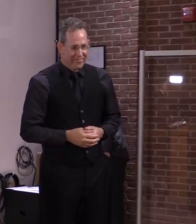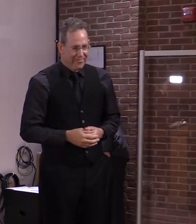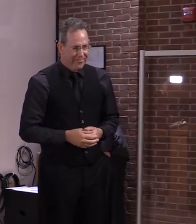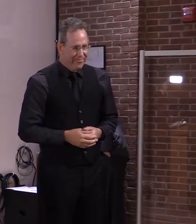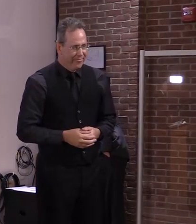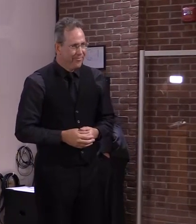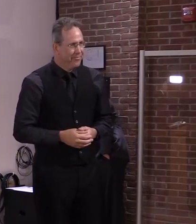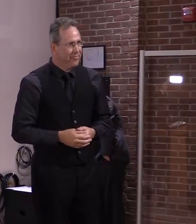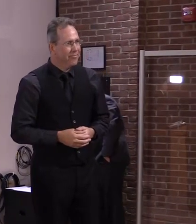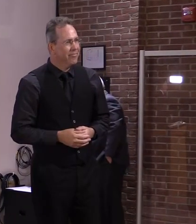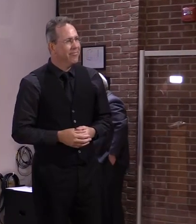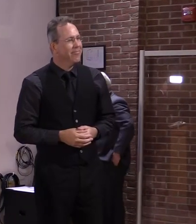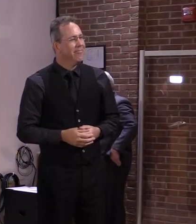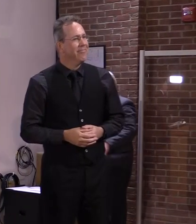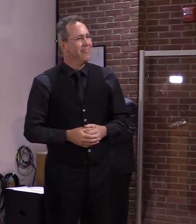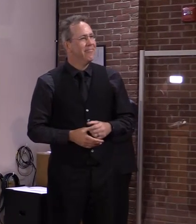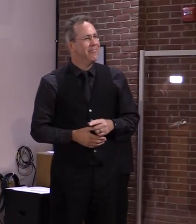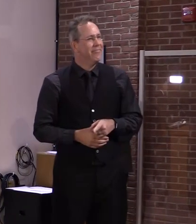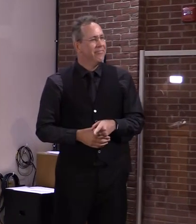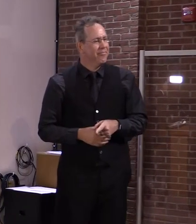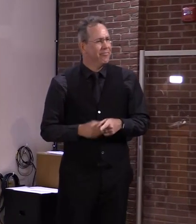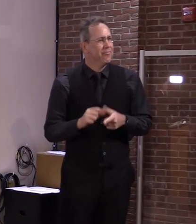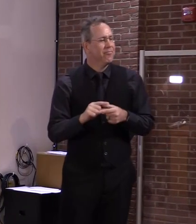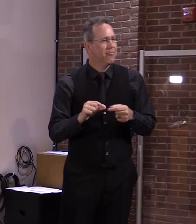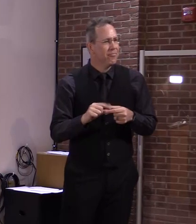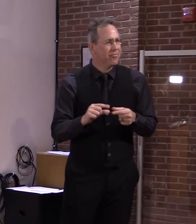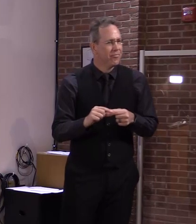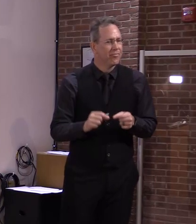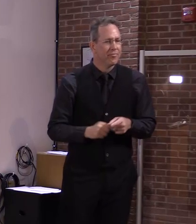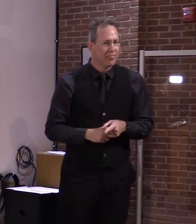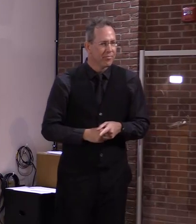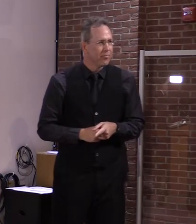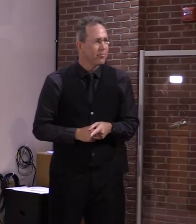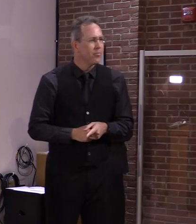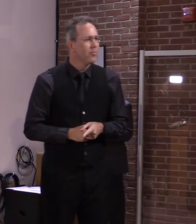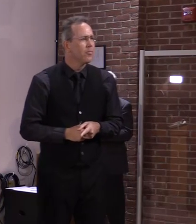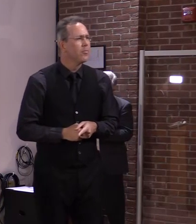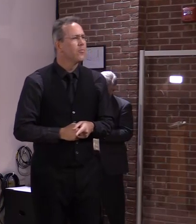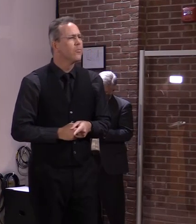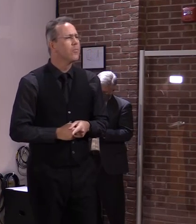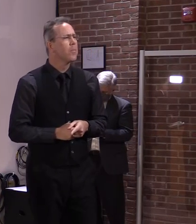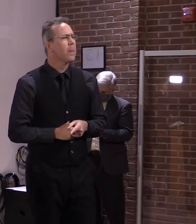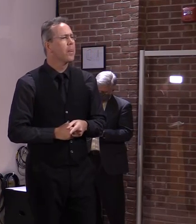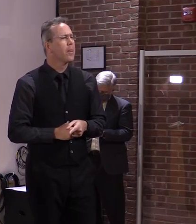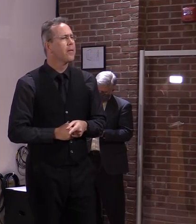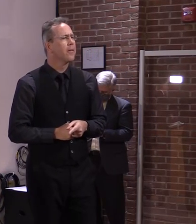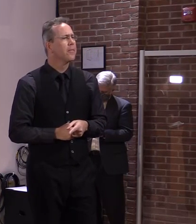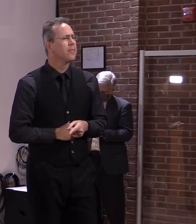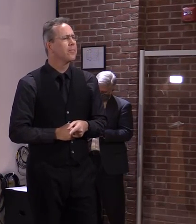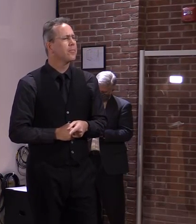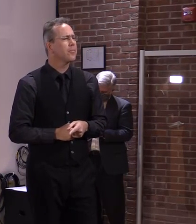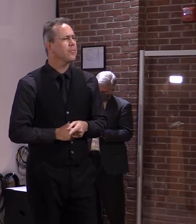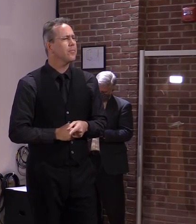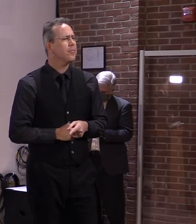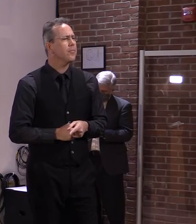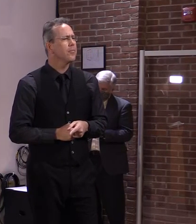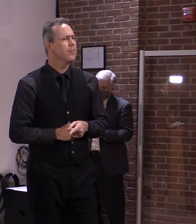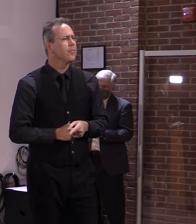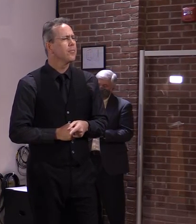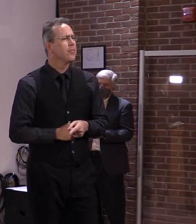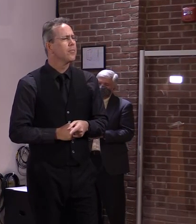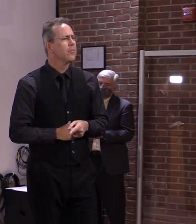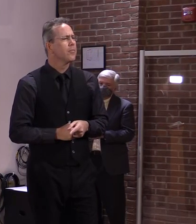Hi. I wanted to know if the state is looking into Essex County's vaccination rate. Right now, it's the only county